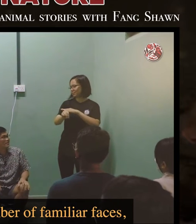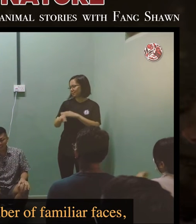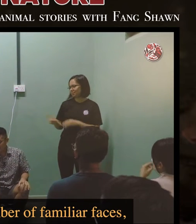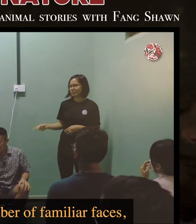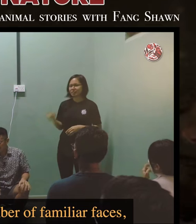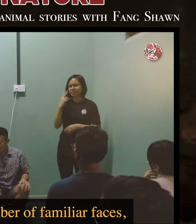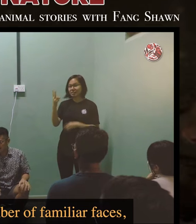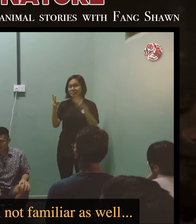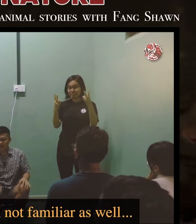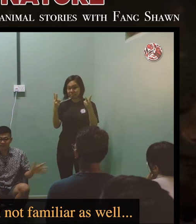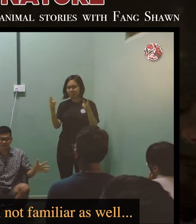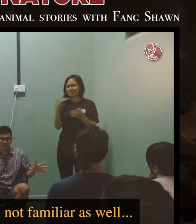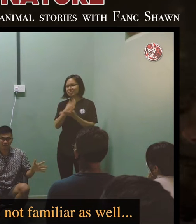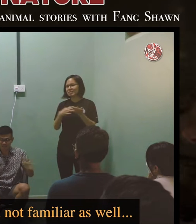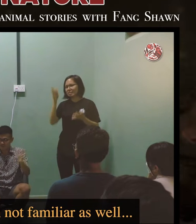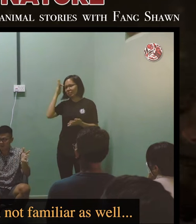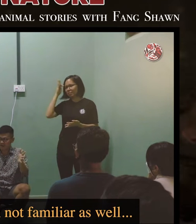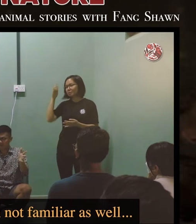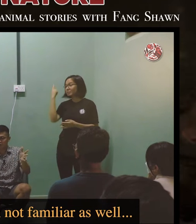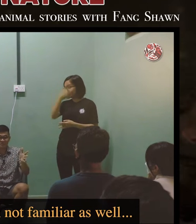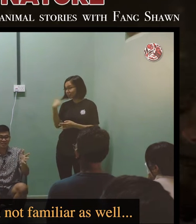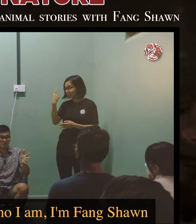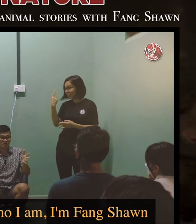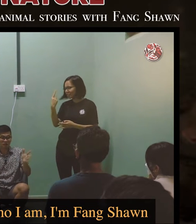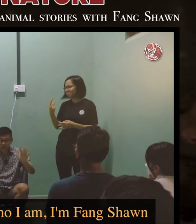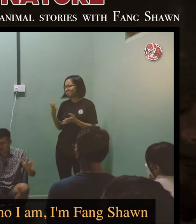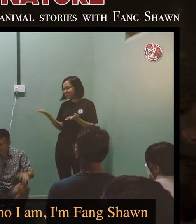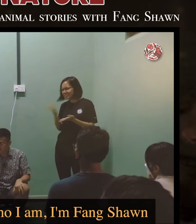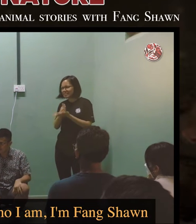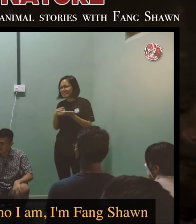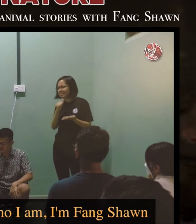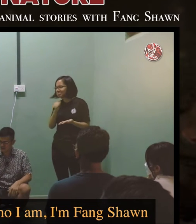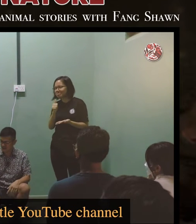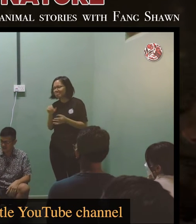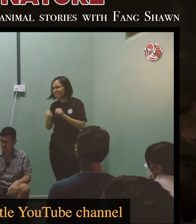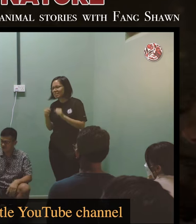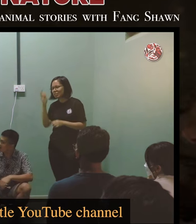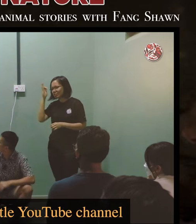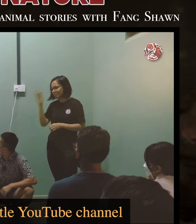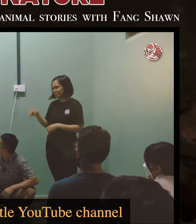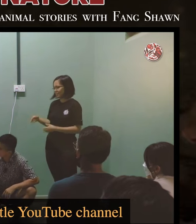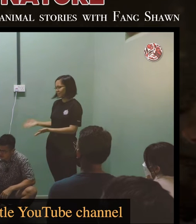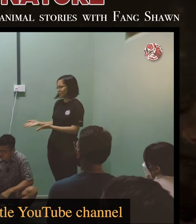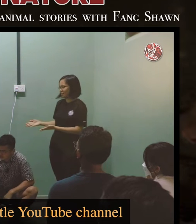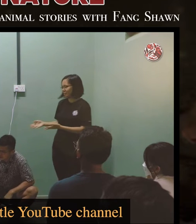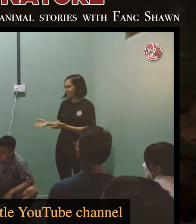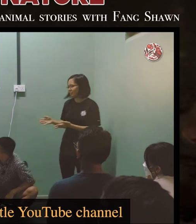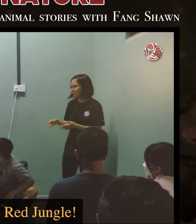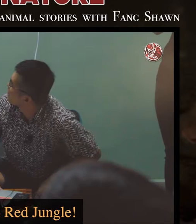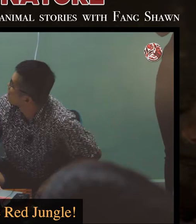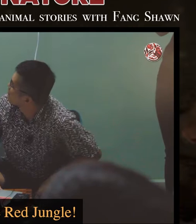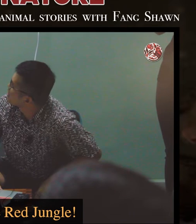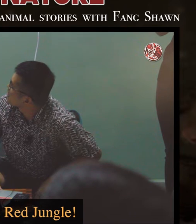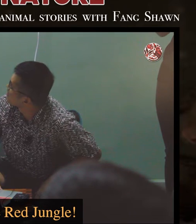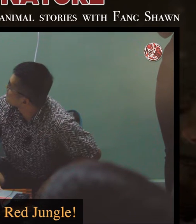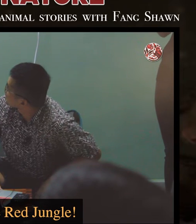familiar faces, but you know, some of you I'm not familiar as well. So if you don't know who I am Fang Shawn, and I run a small little YouTube channel